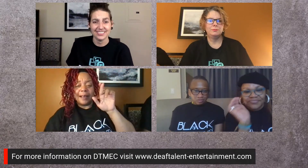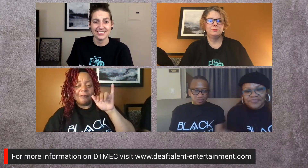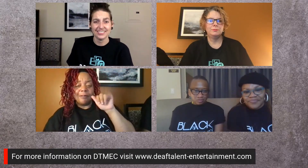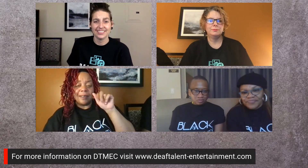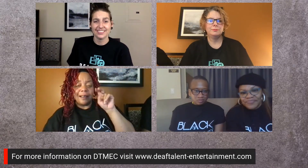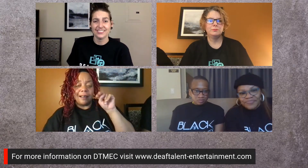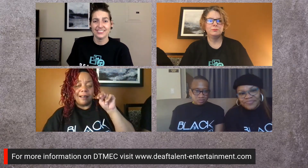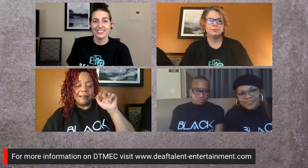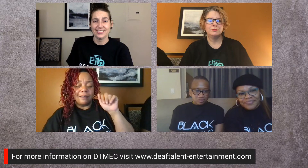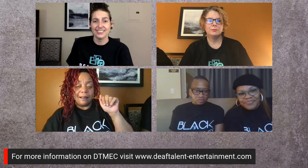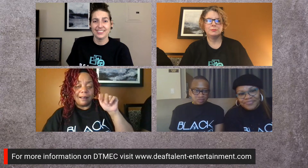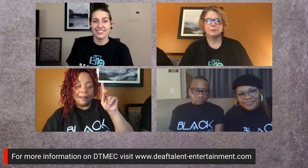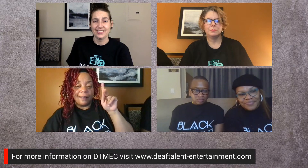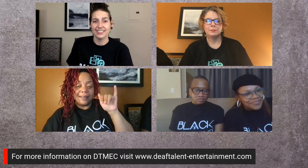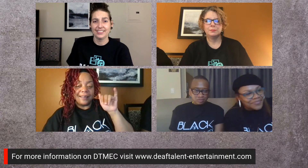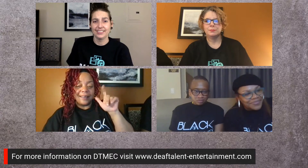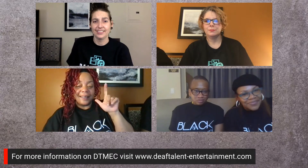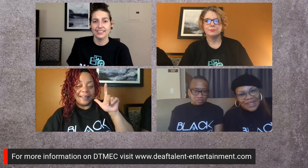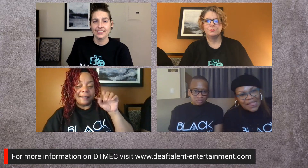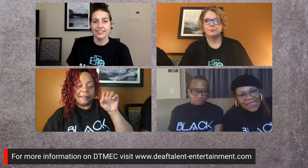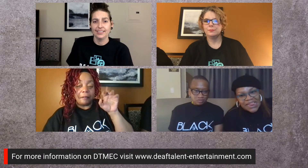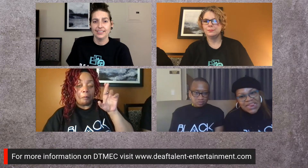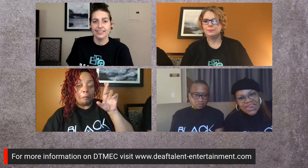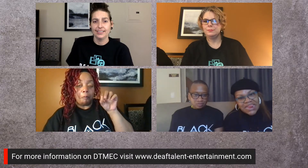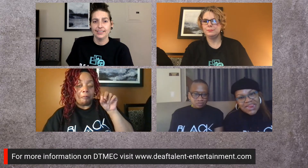But thank you